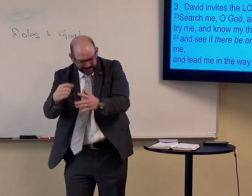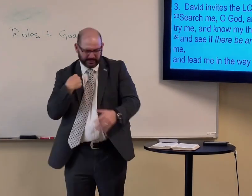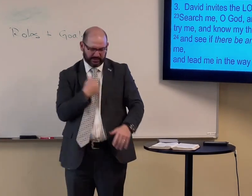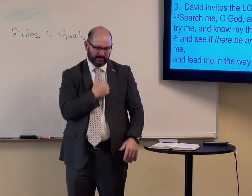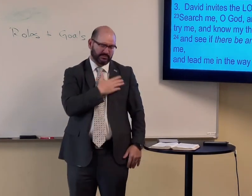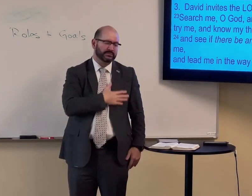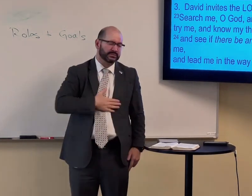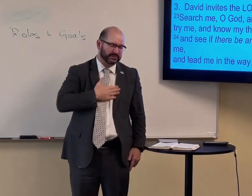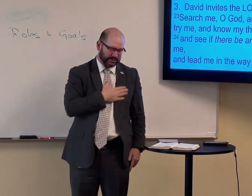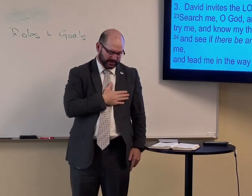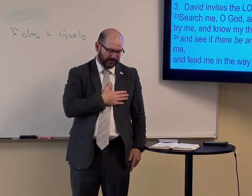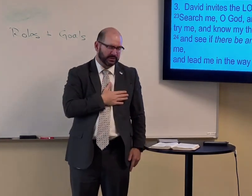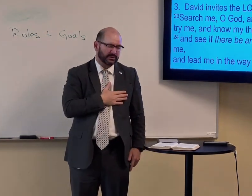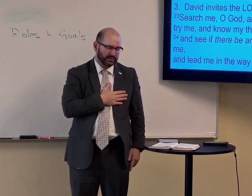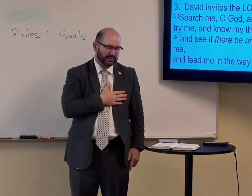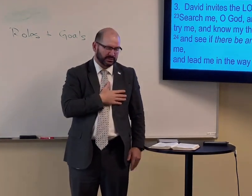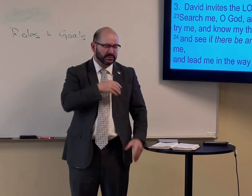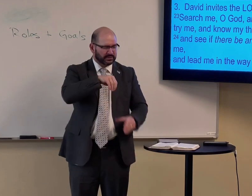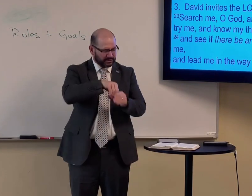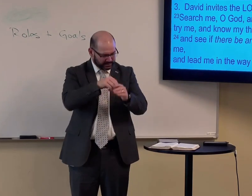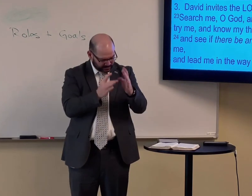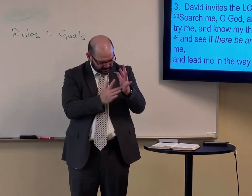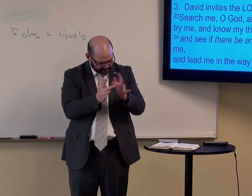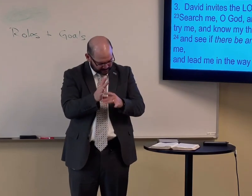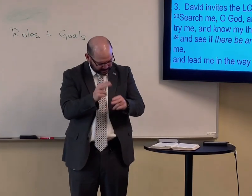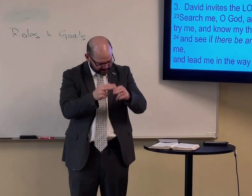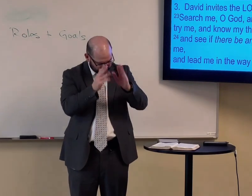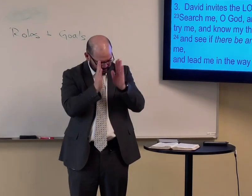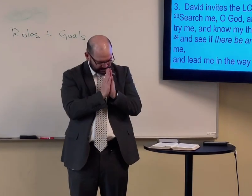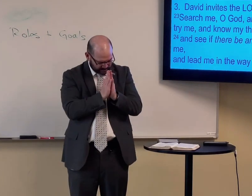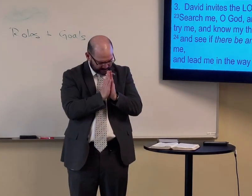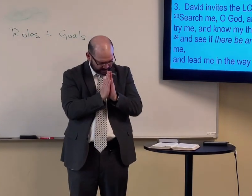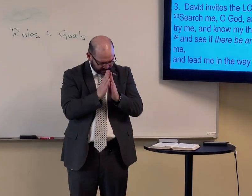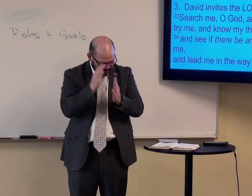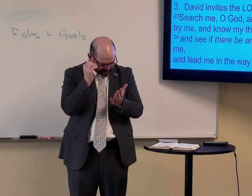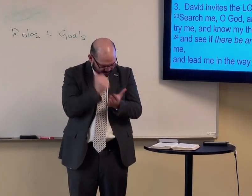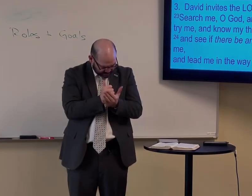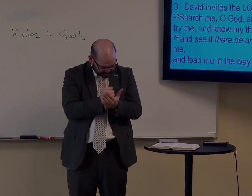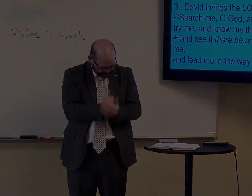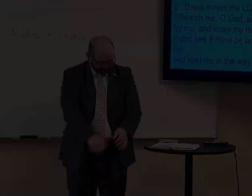We need your leading. In Jesus' name we pray. Amen.